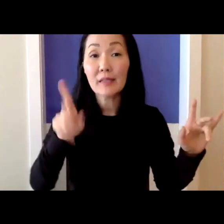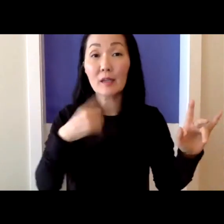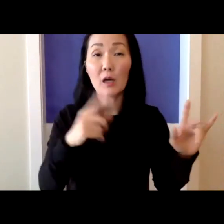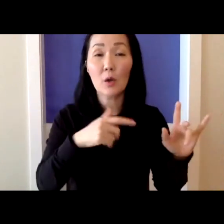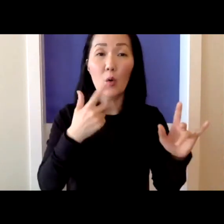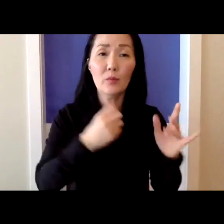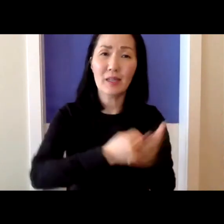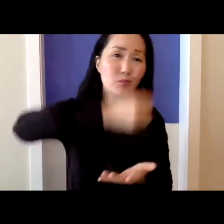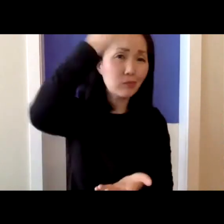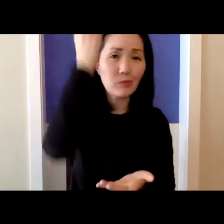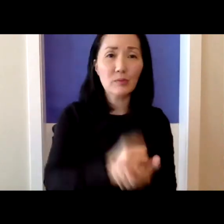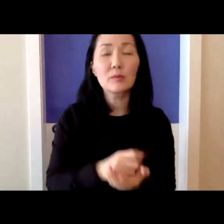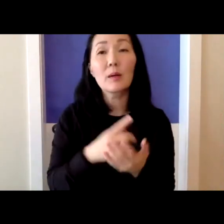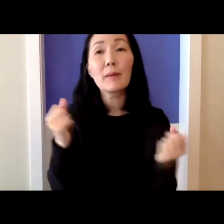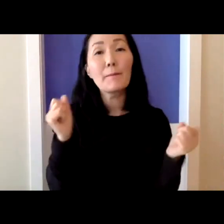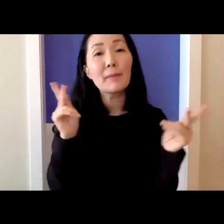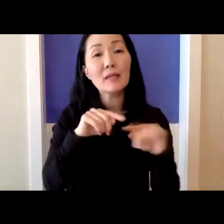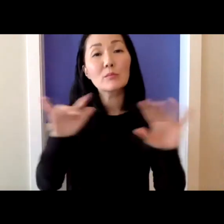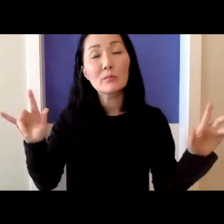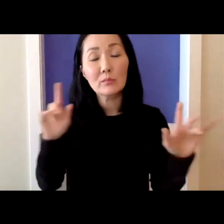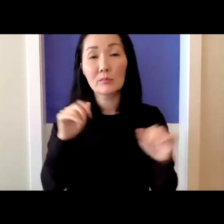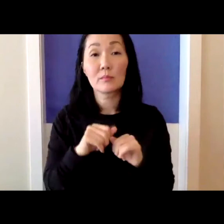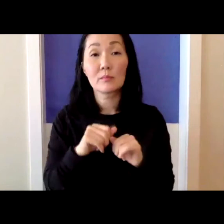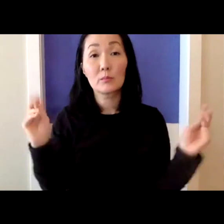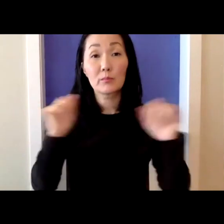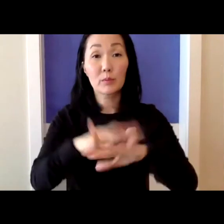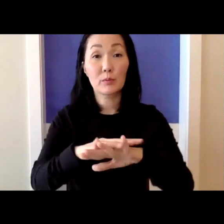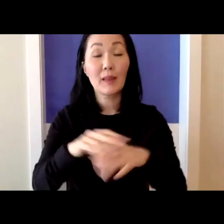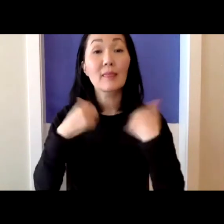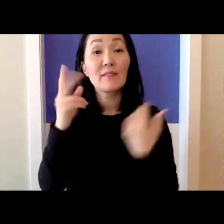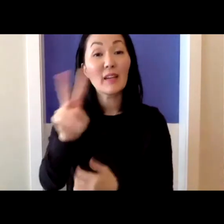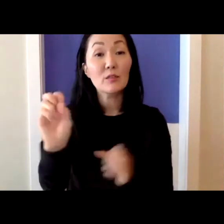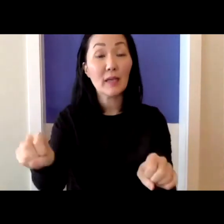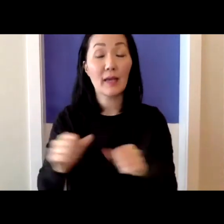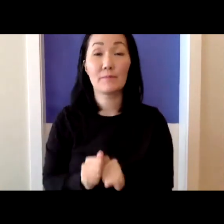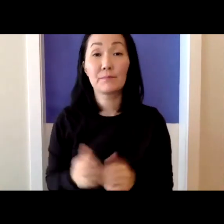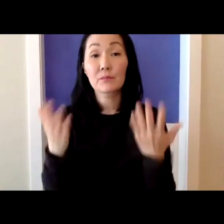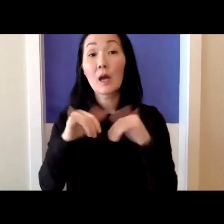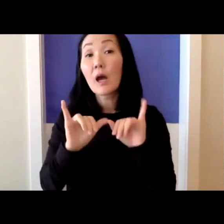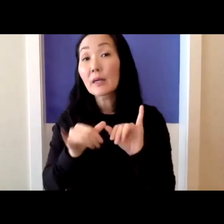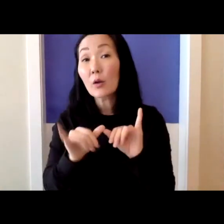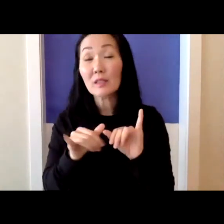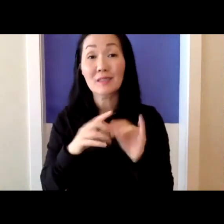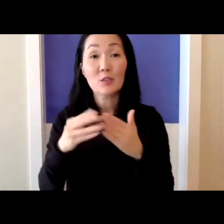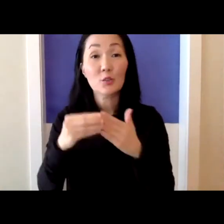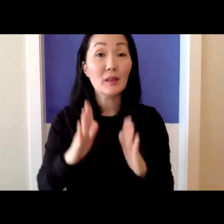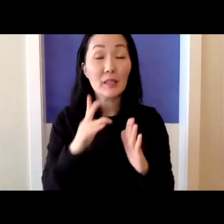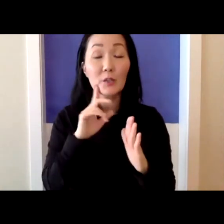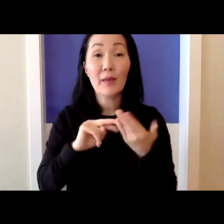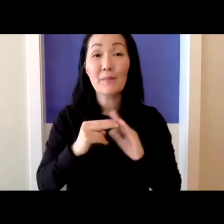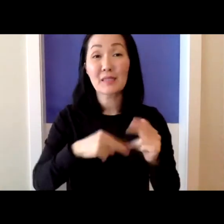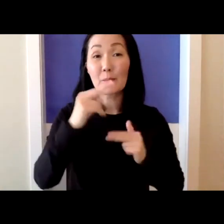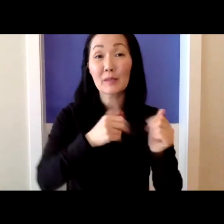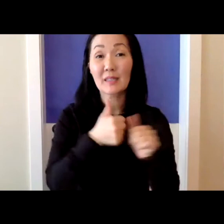friendly city with more public art and engagement. An architectural leader with a mix of old and new. A gathering